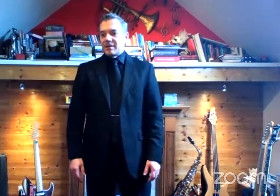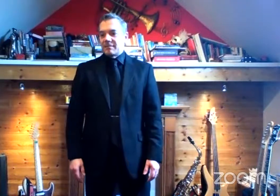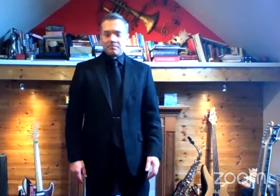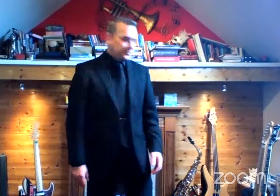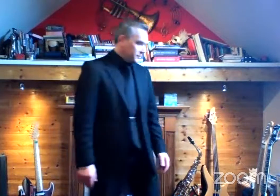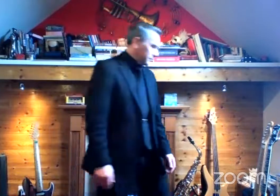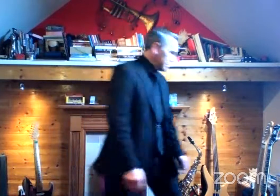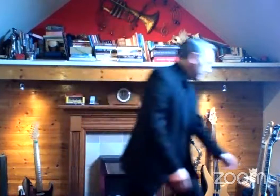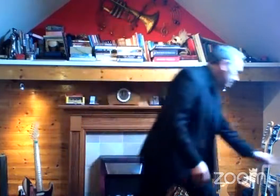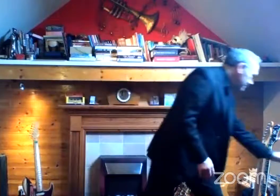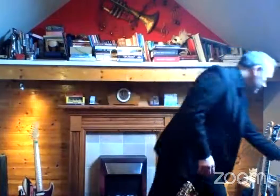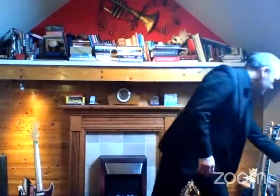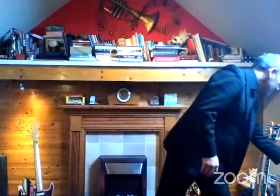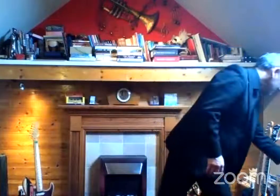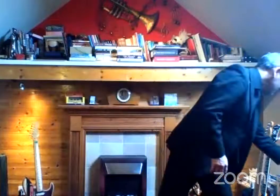started.